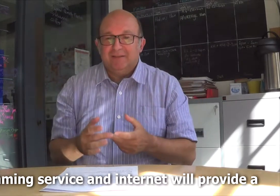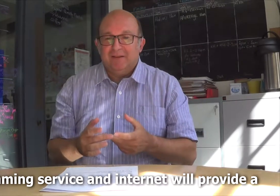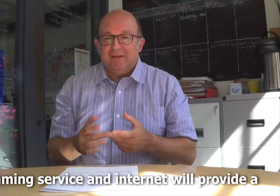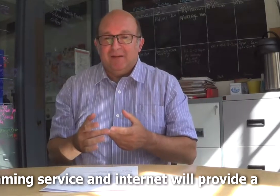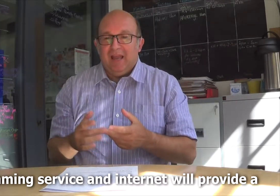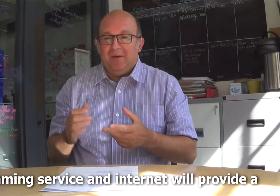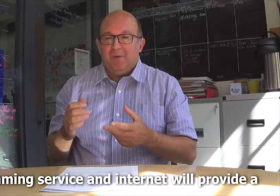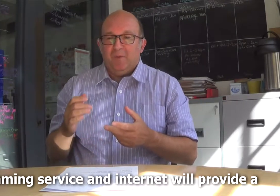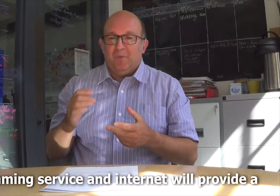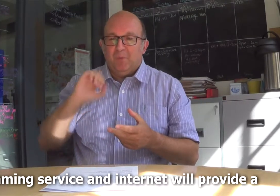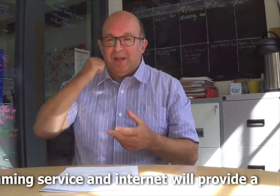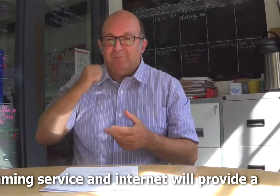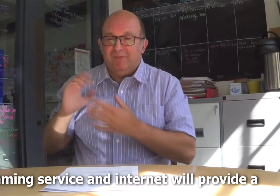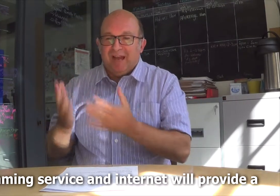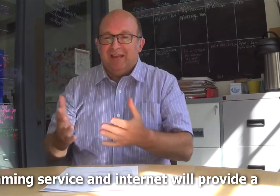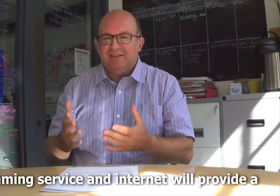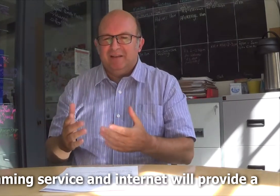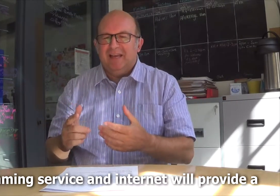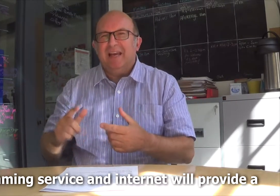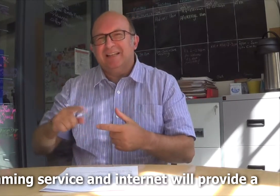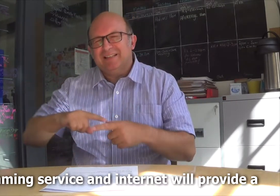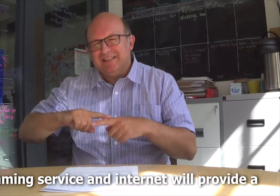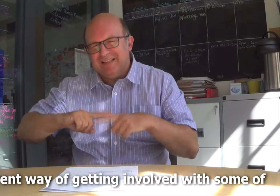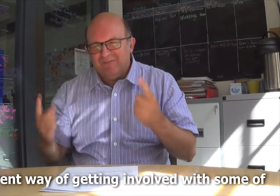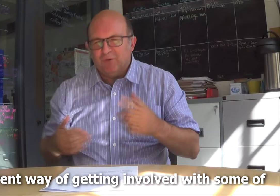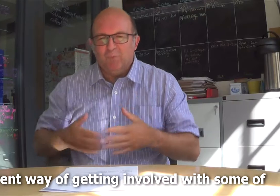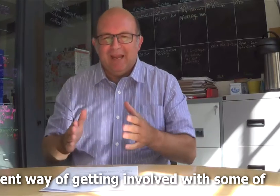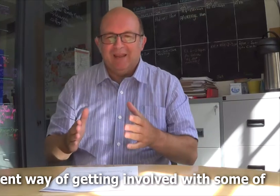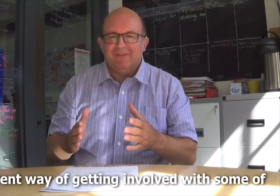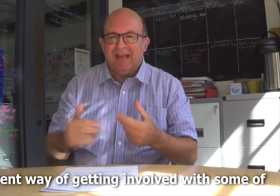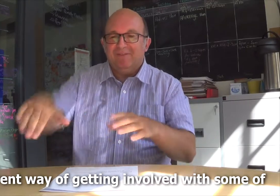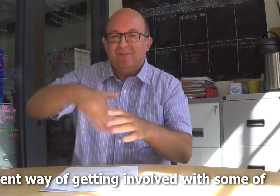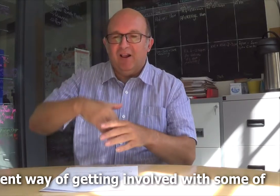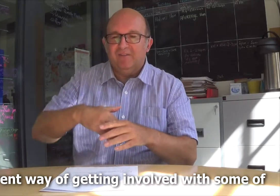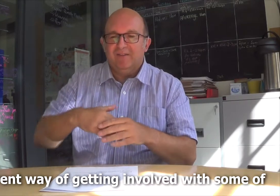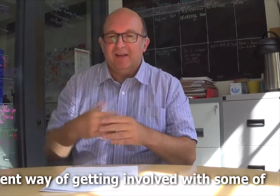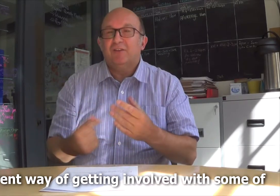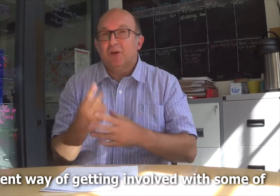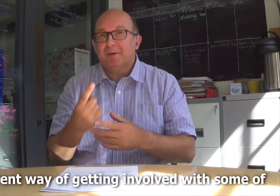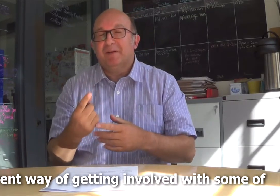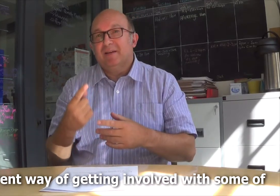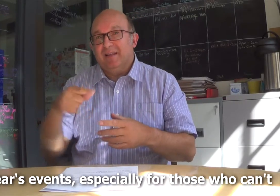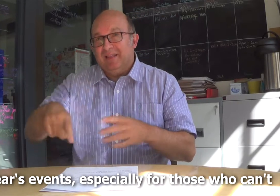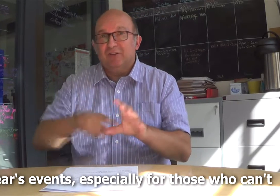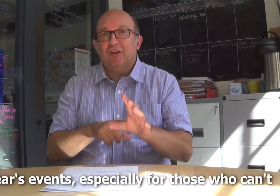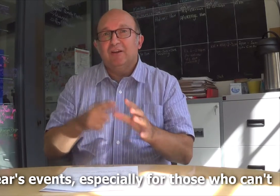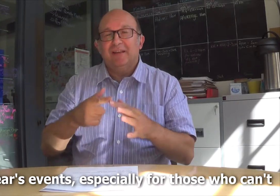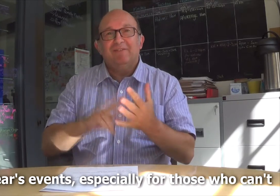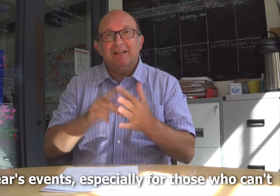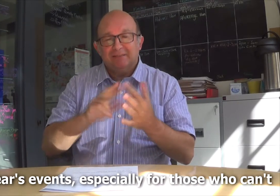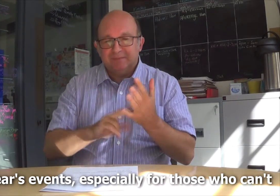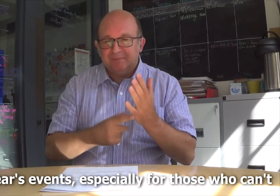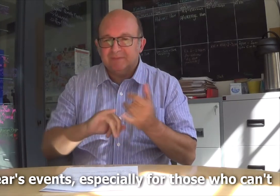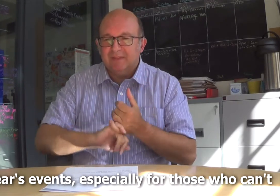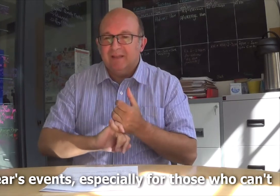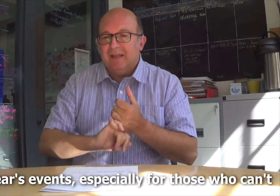internet that will provide a different way of getting involved in some of this year's